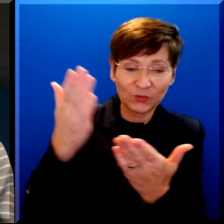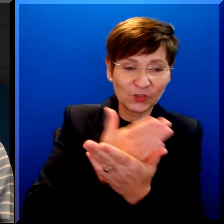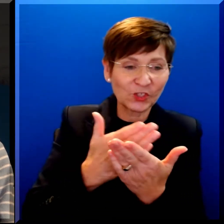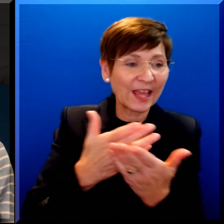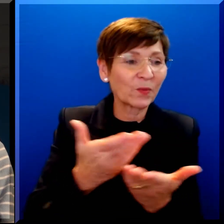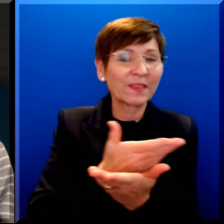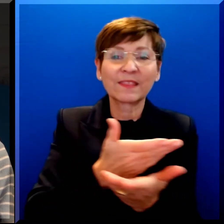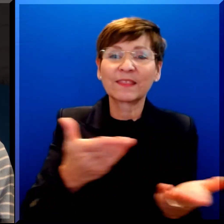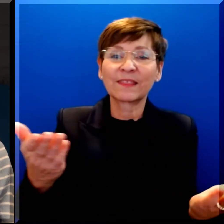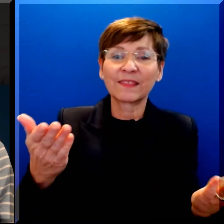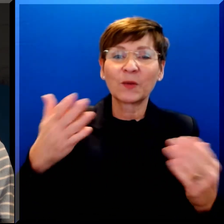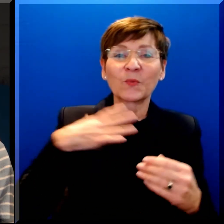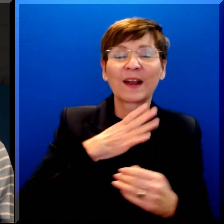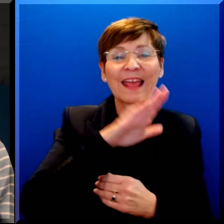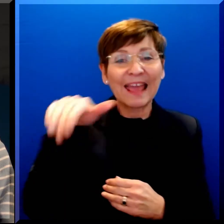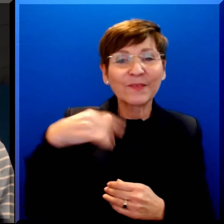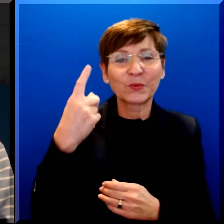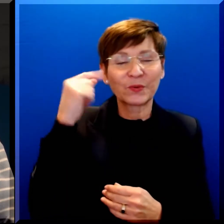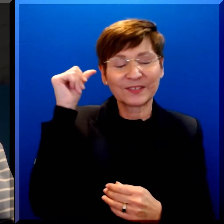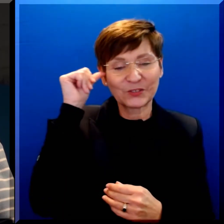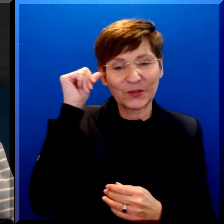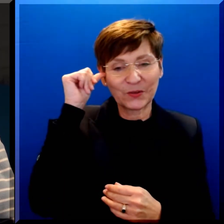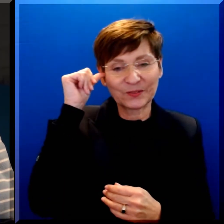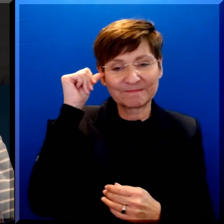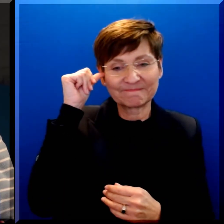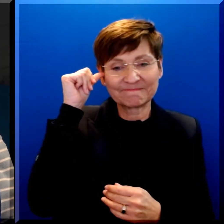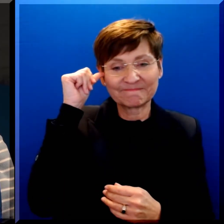want everyone to know that